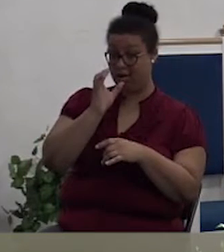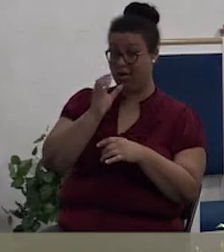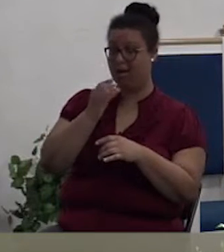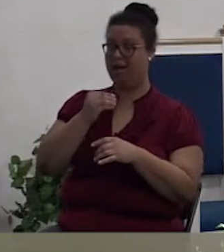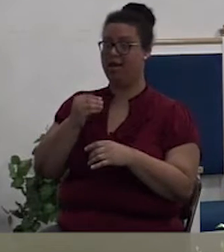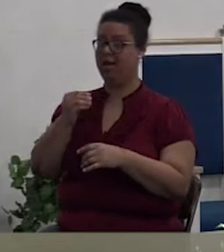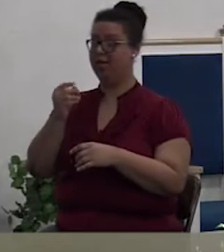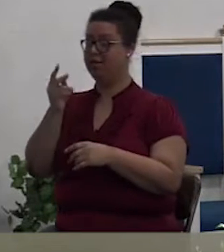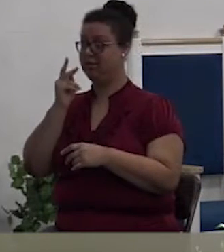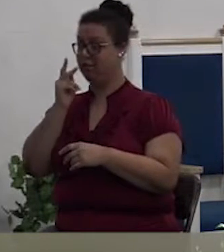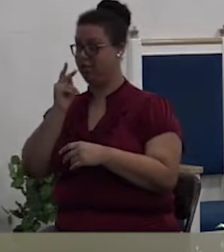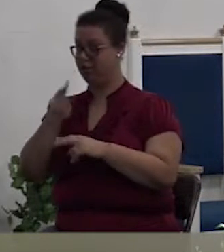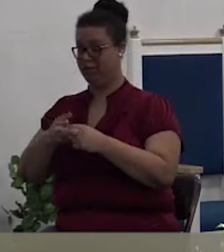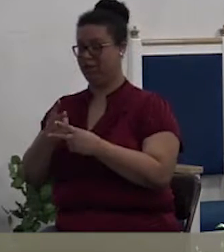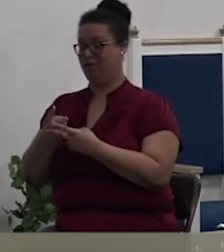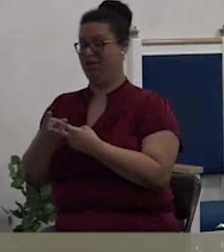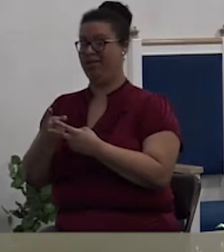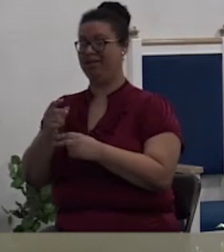banned.